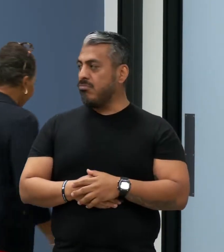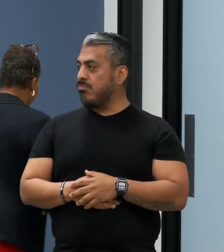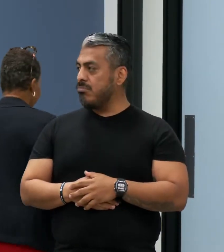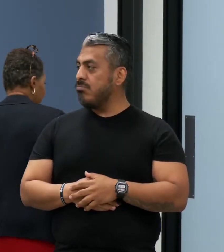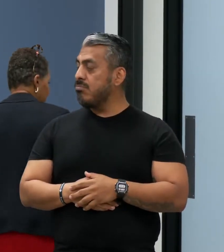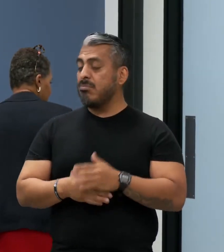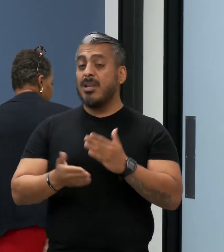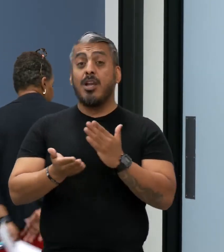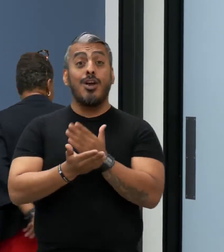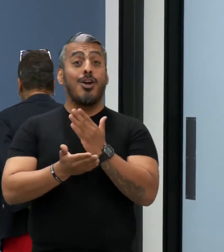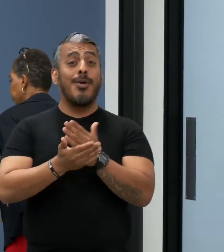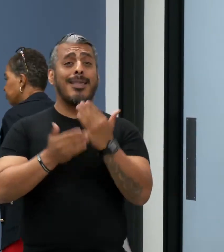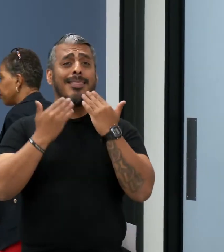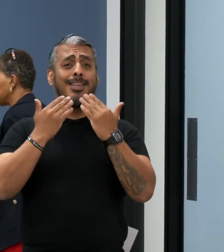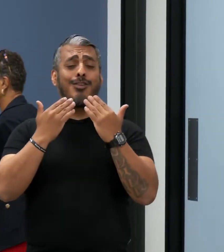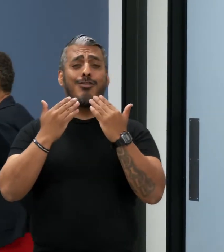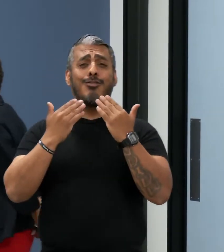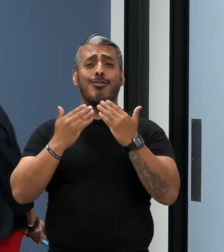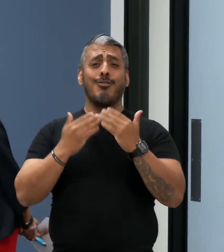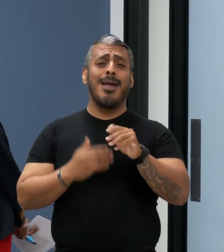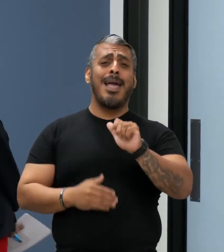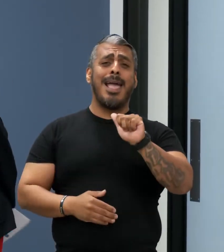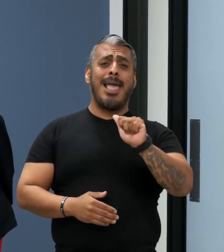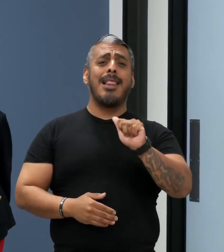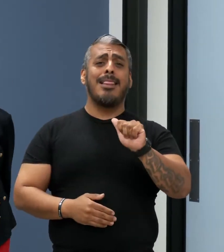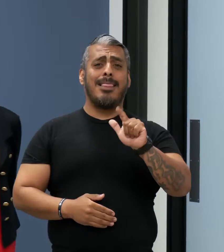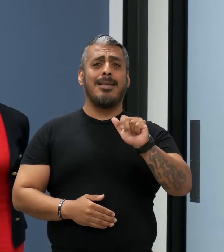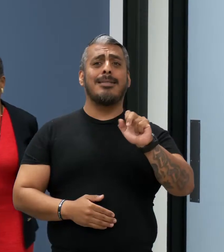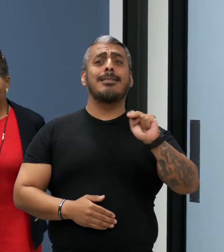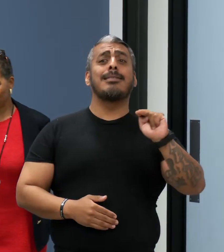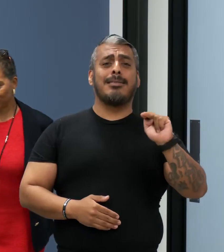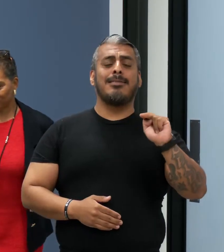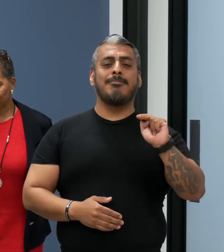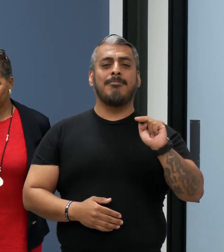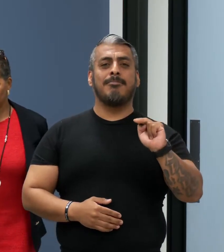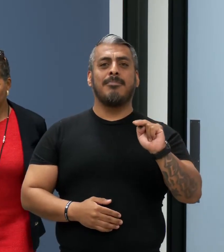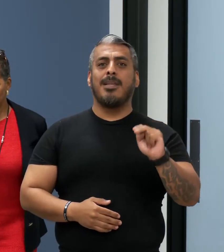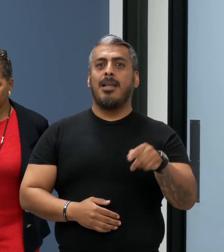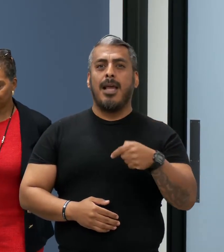on. All right. Well, thank you, Allison. And